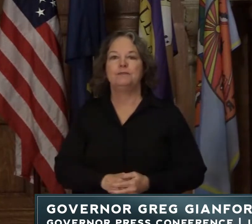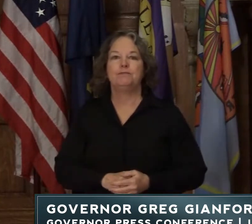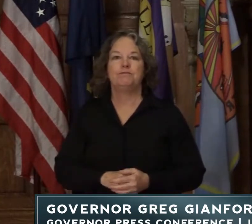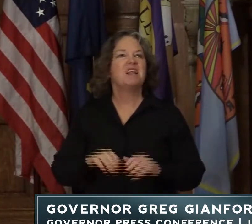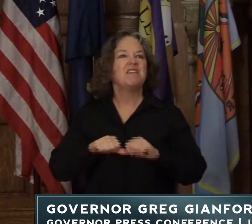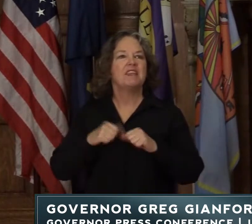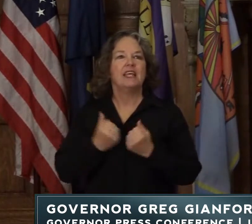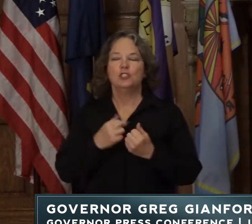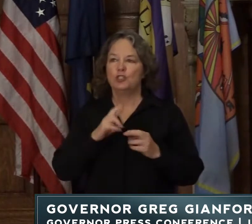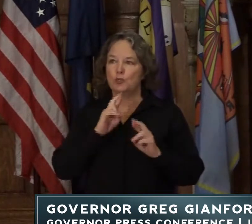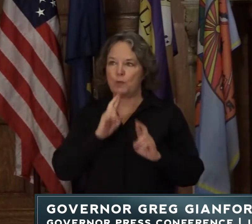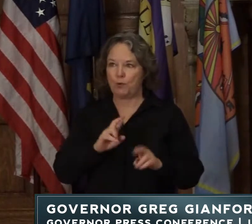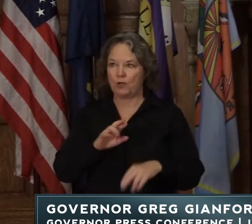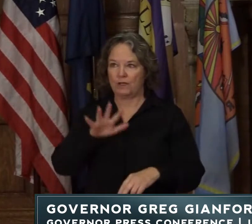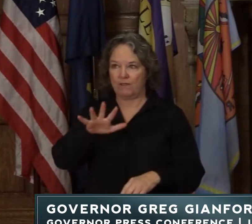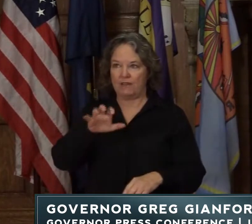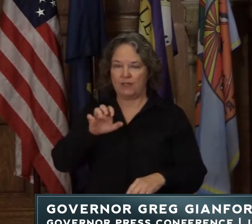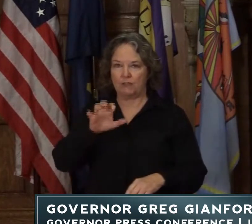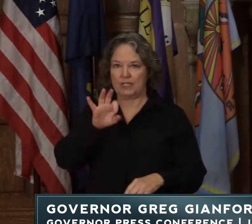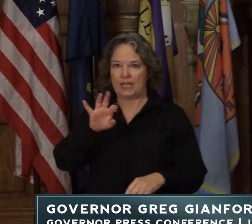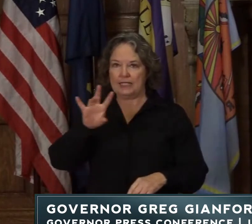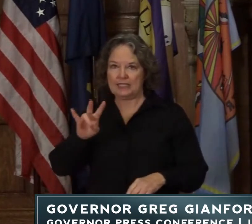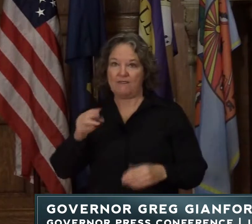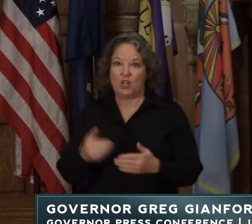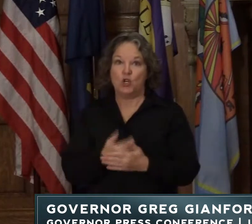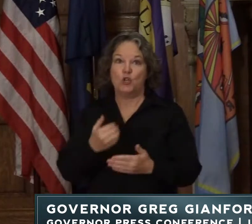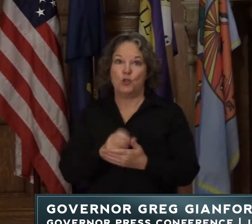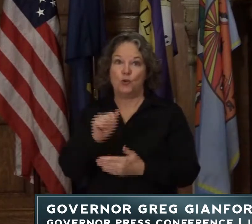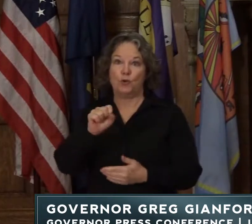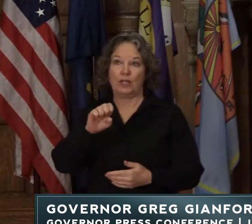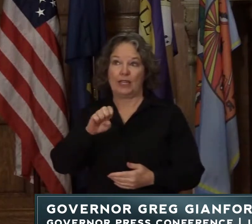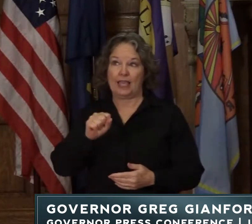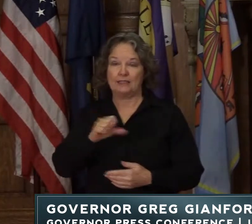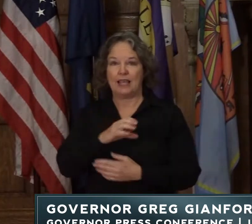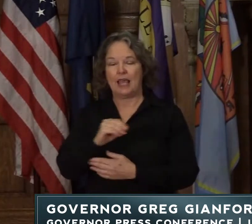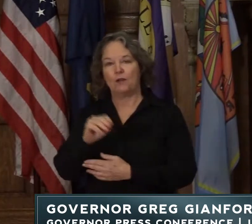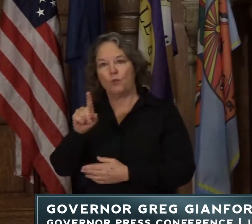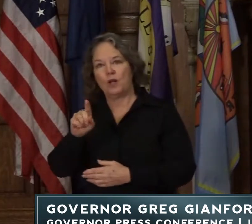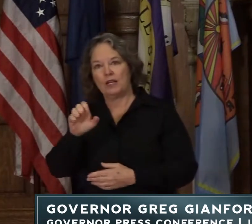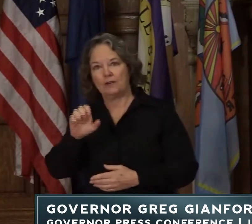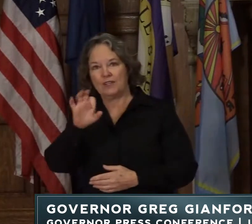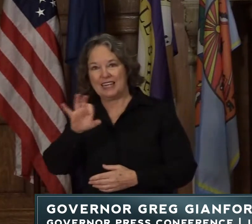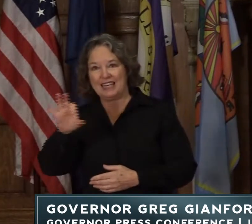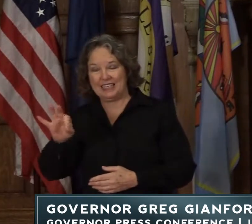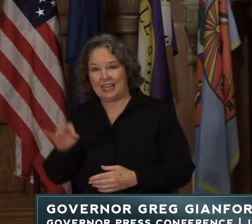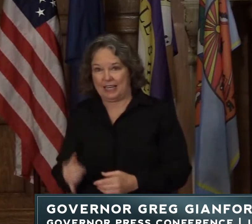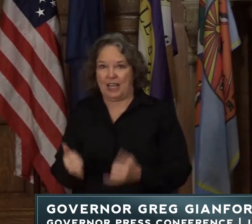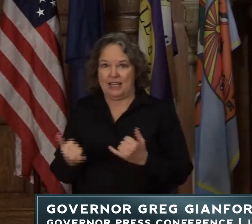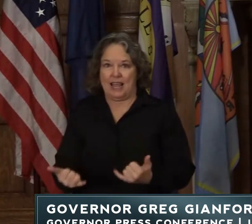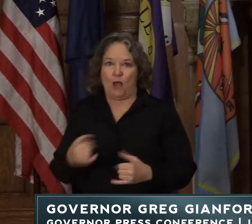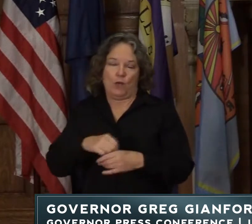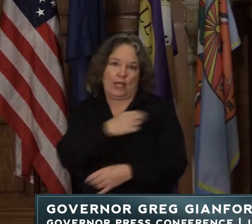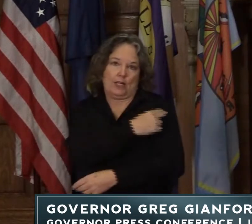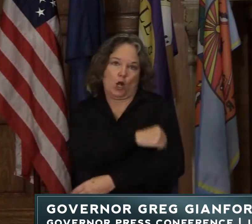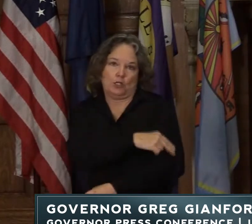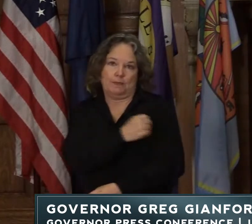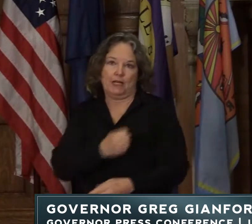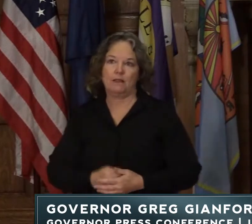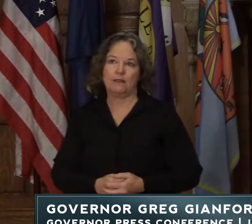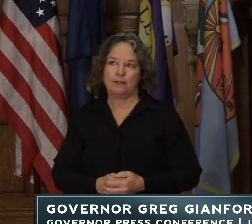agency reports 597 new cases and 199 active hospitalizations as of